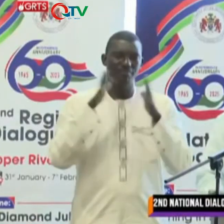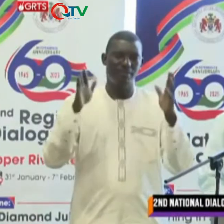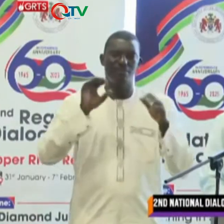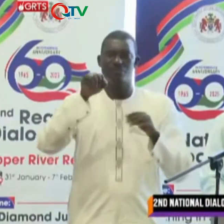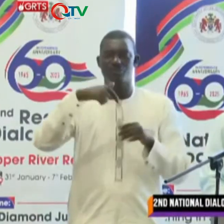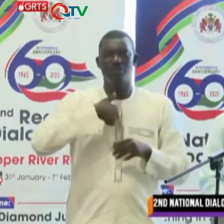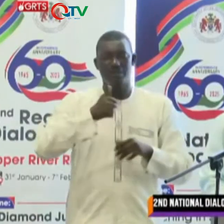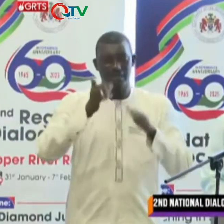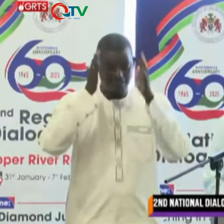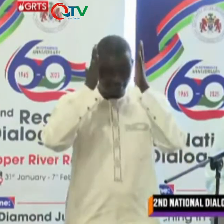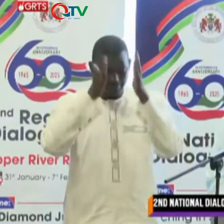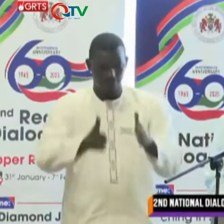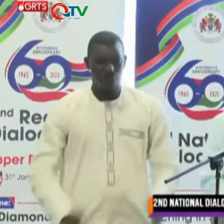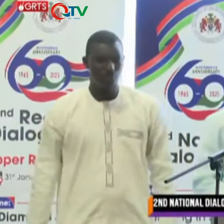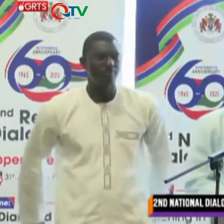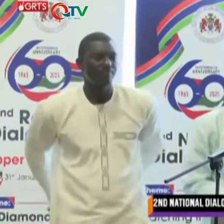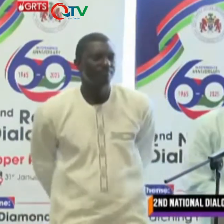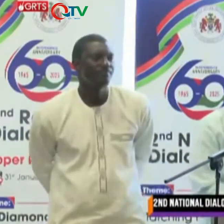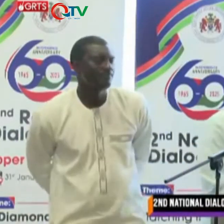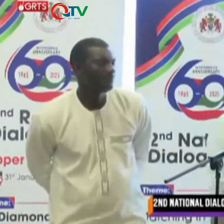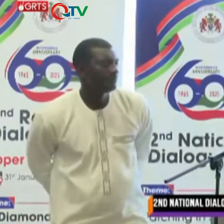attention.